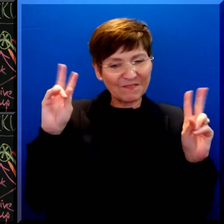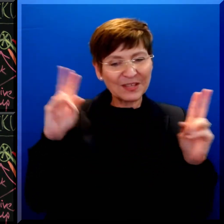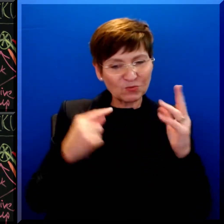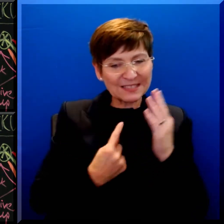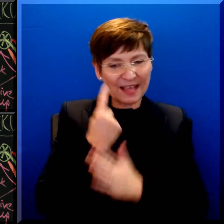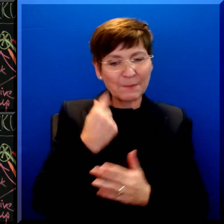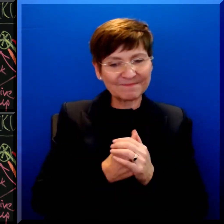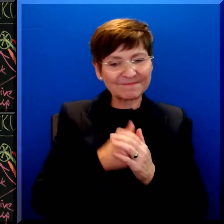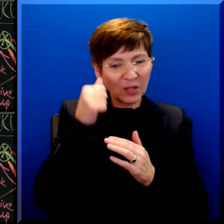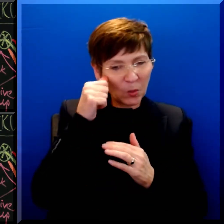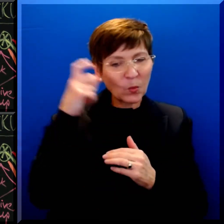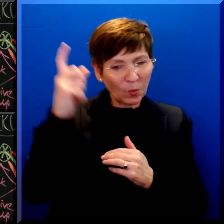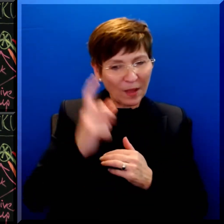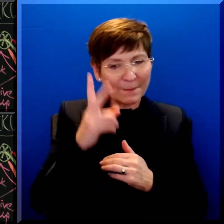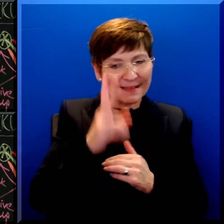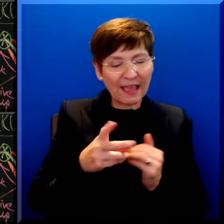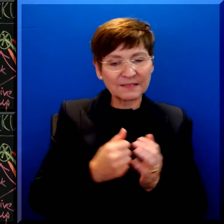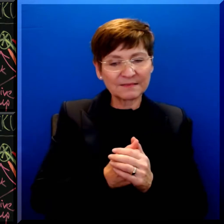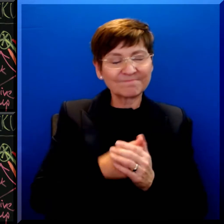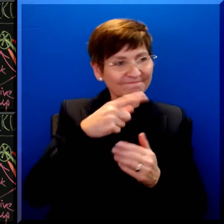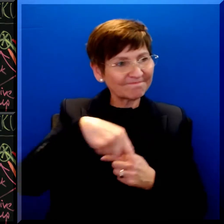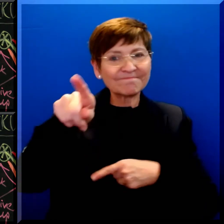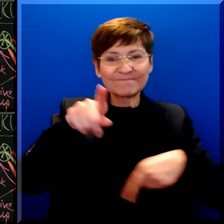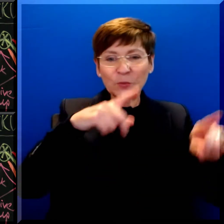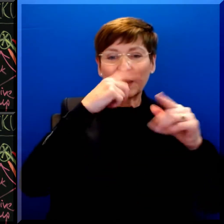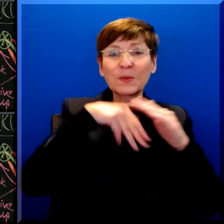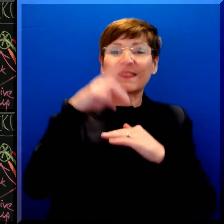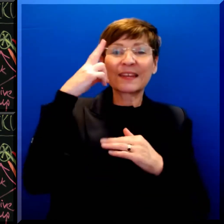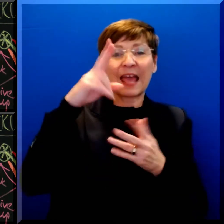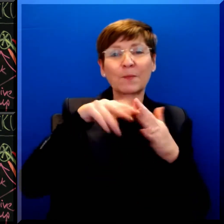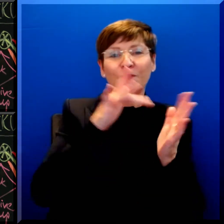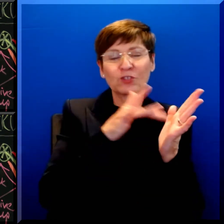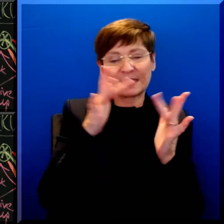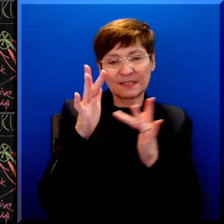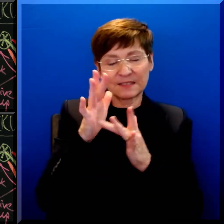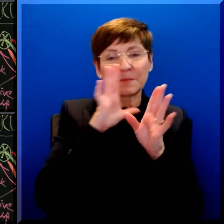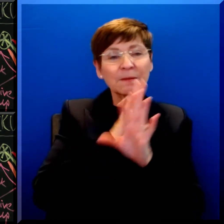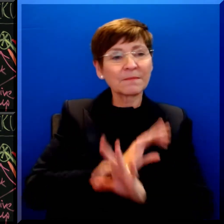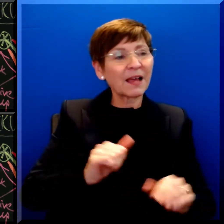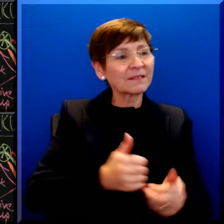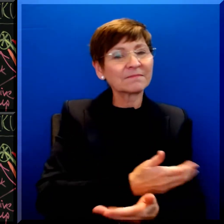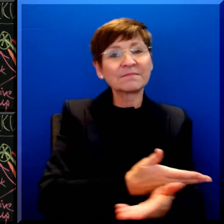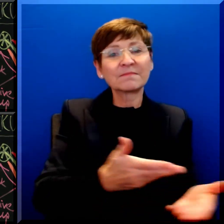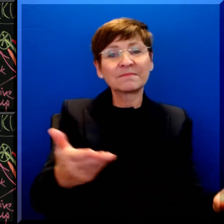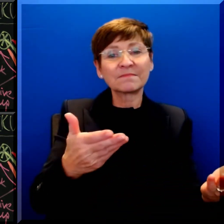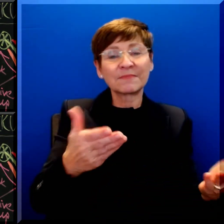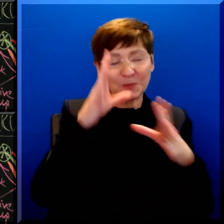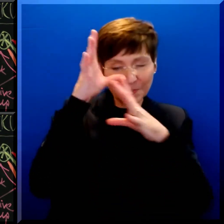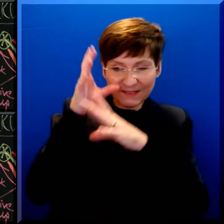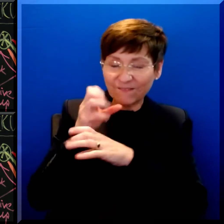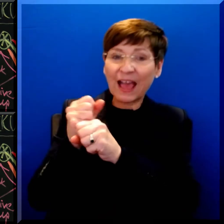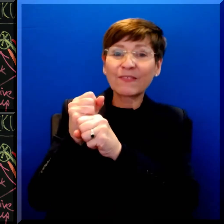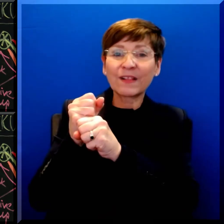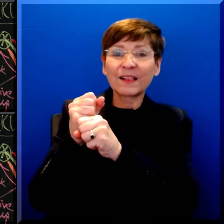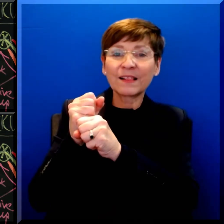and it's coming. And so, Father, right now, I send your people out in the name of Jesus to be peacemakers, faithful, wrestlers,